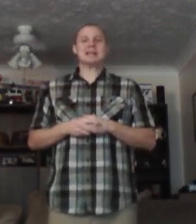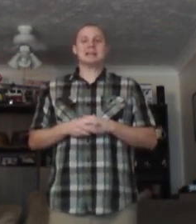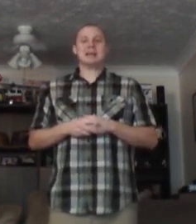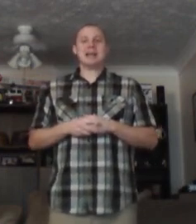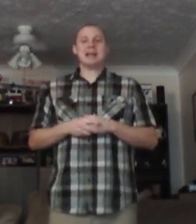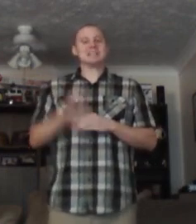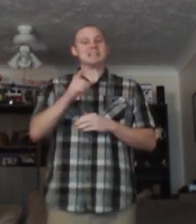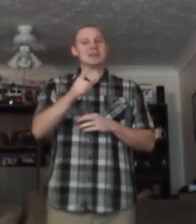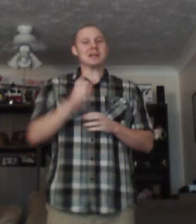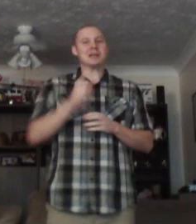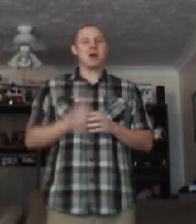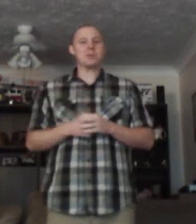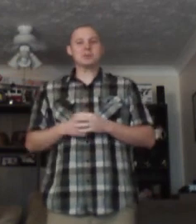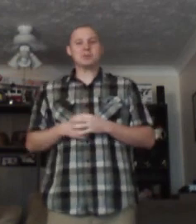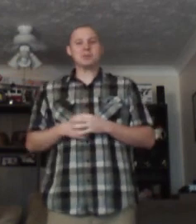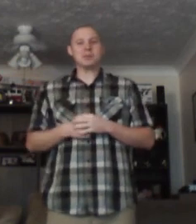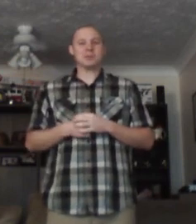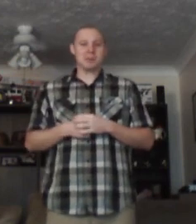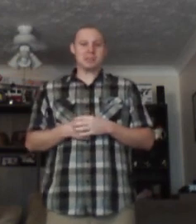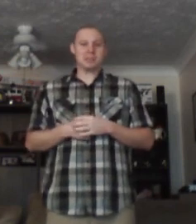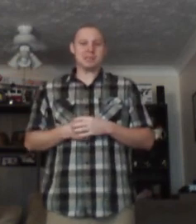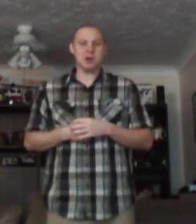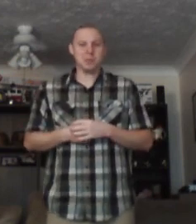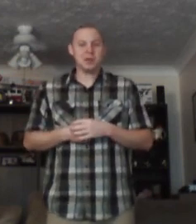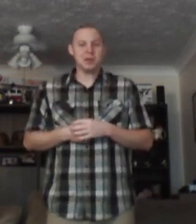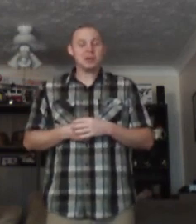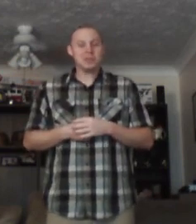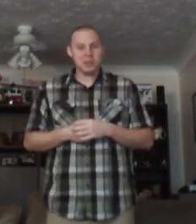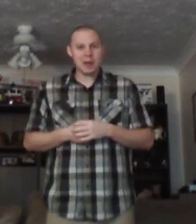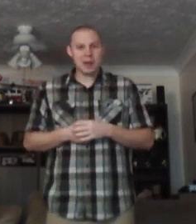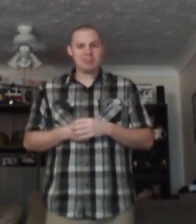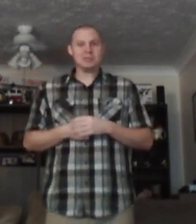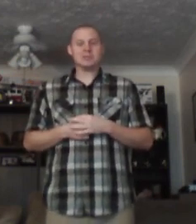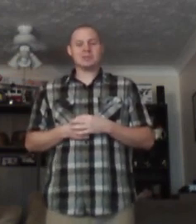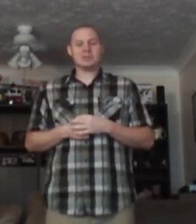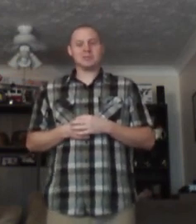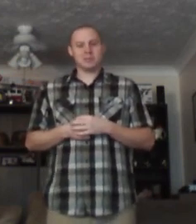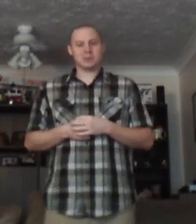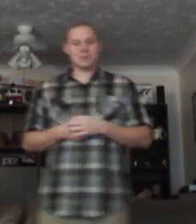I sincerely hope you enjoyed the information and hope you don't have to use it in the future.